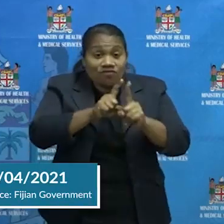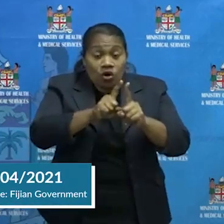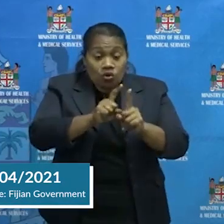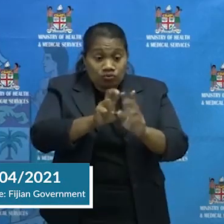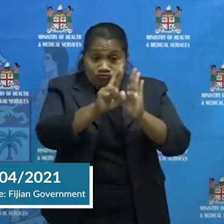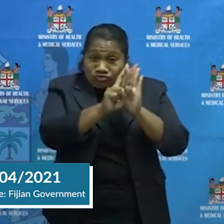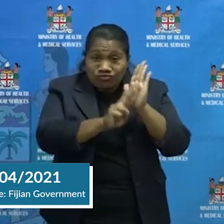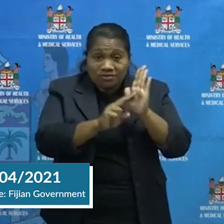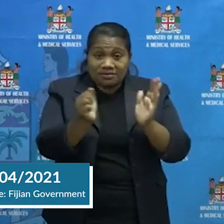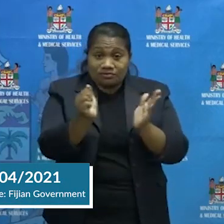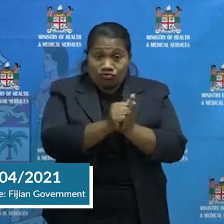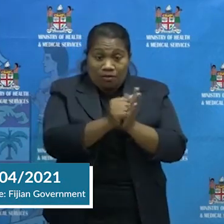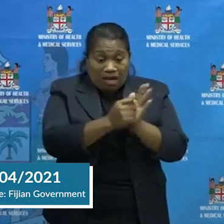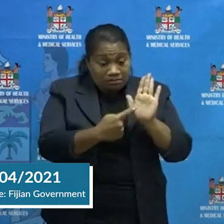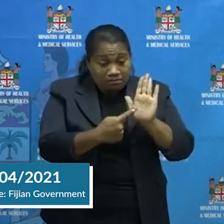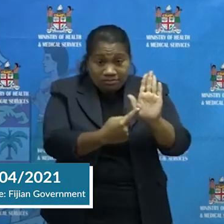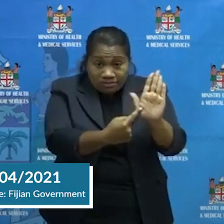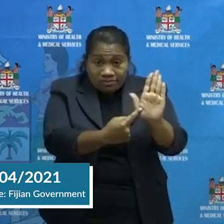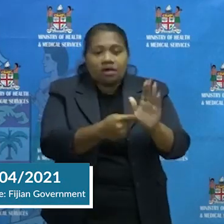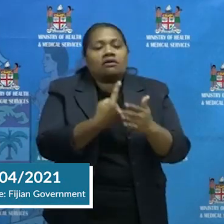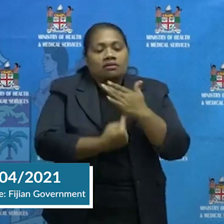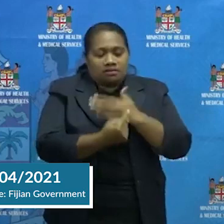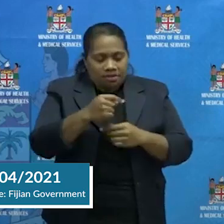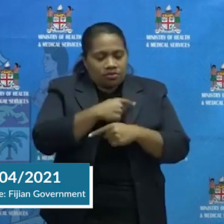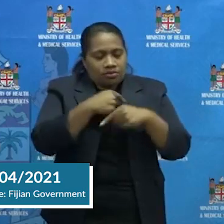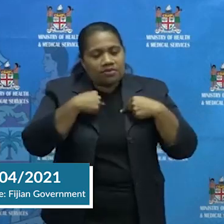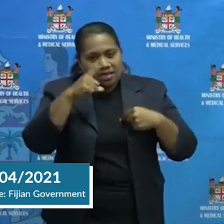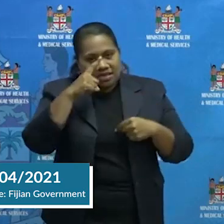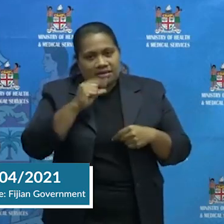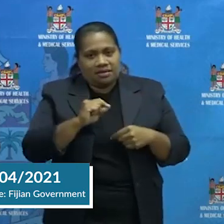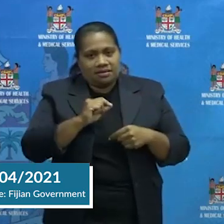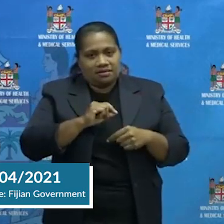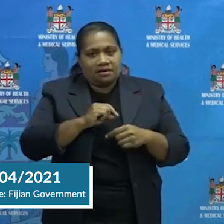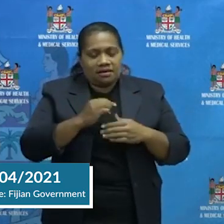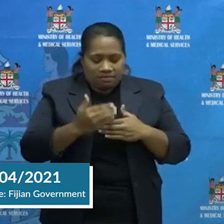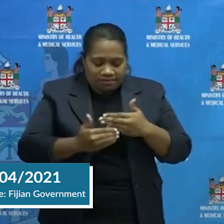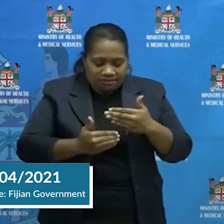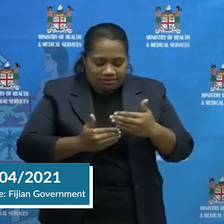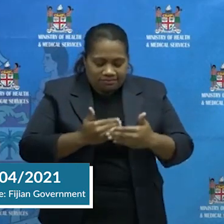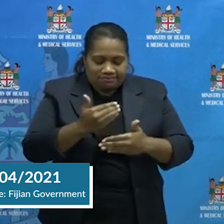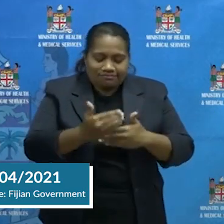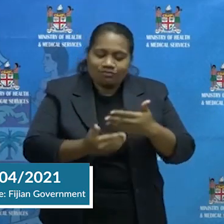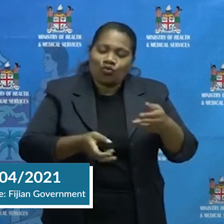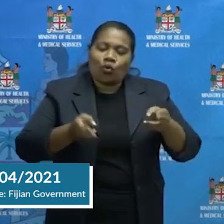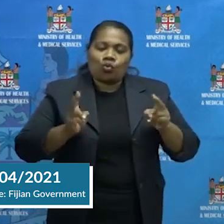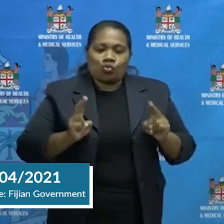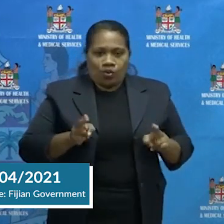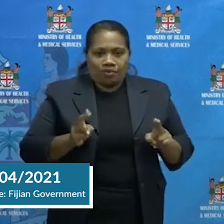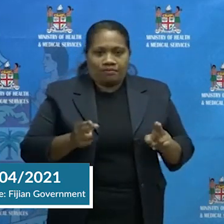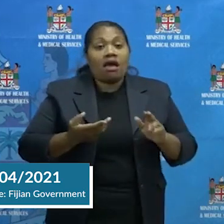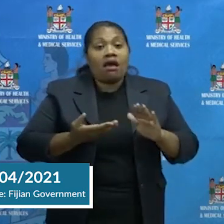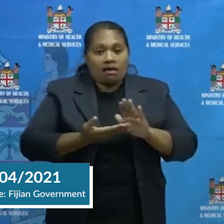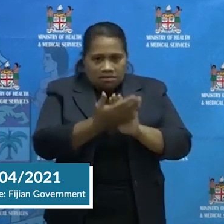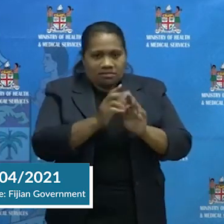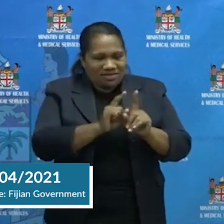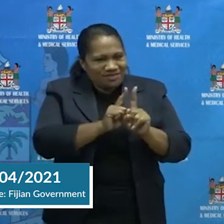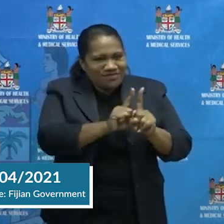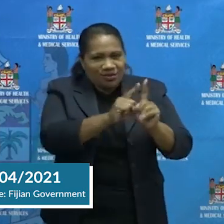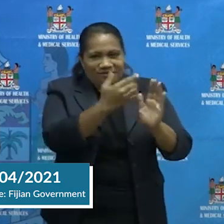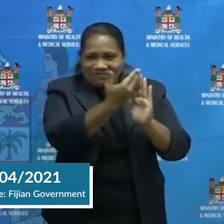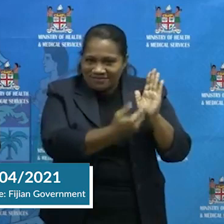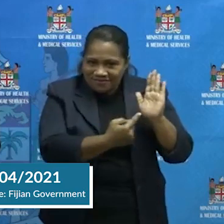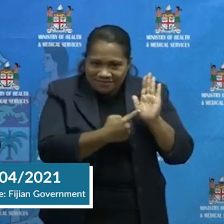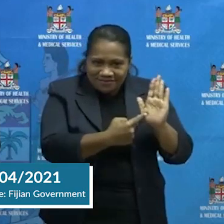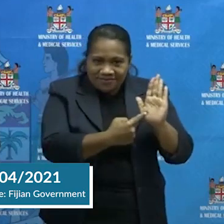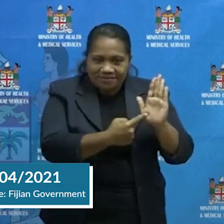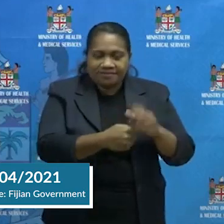day-to-day lives as normally as possible under the circumstances, and essential services can remain accessible